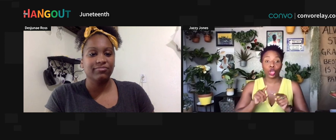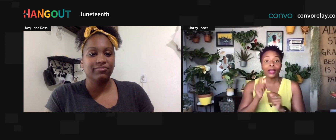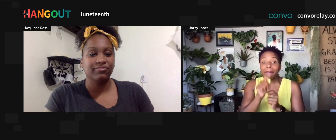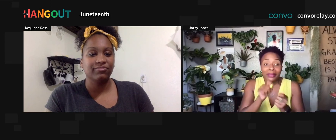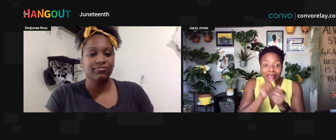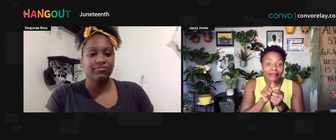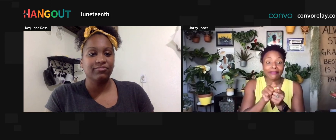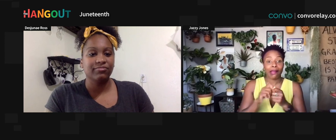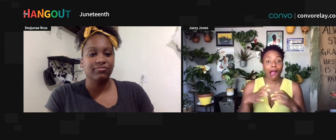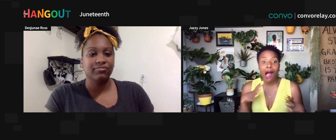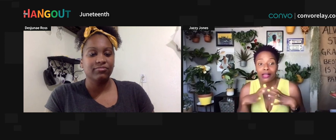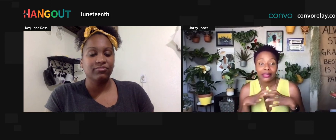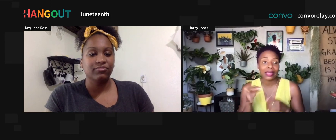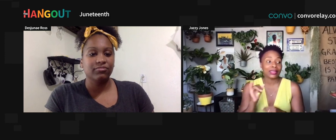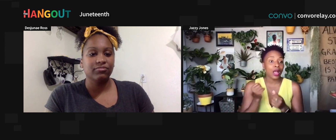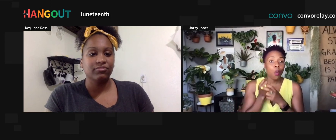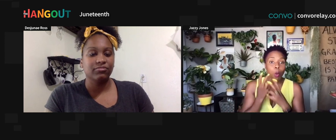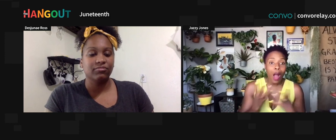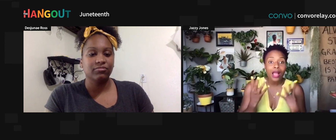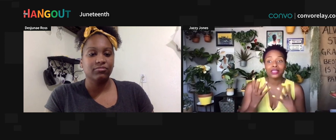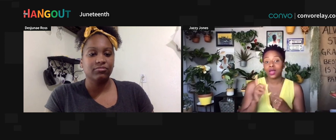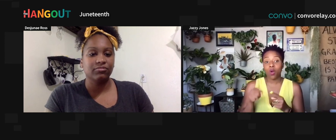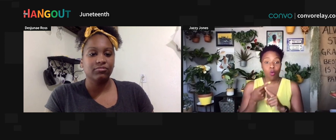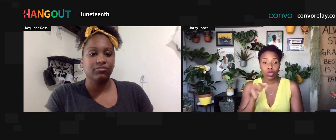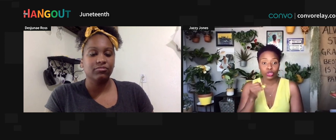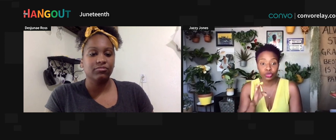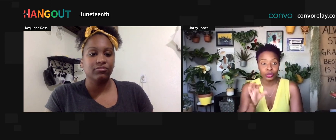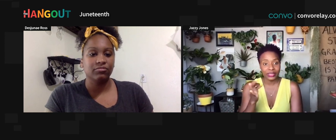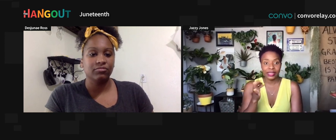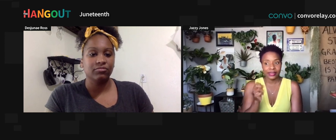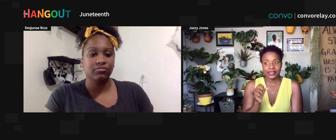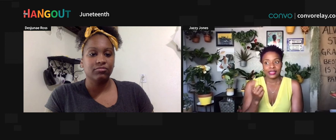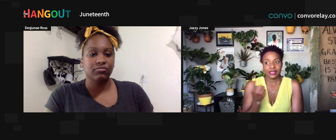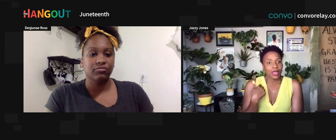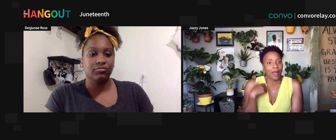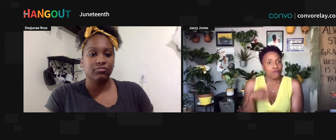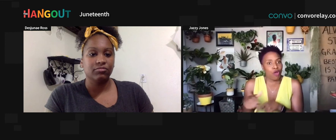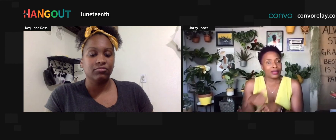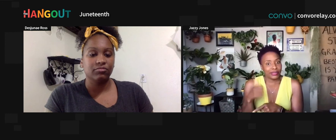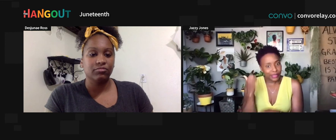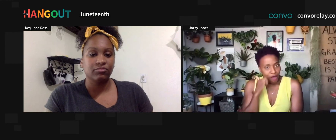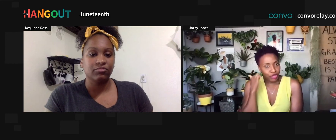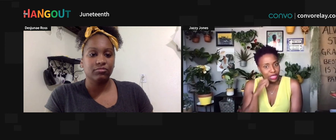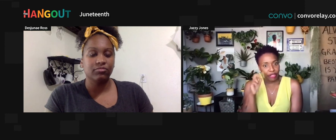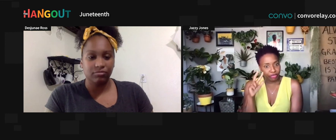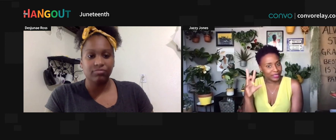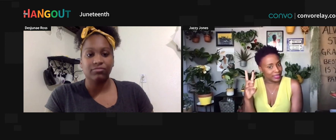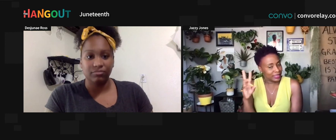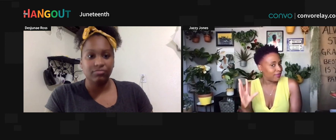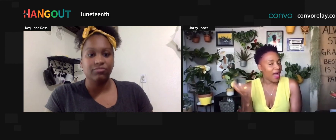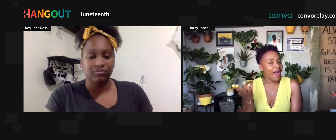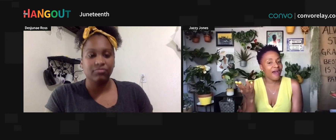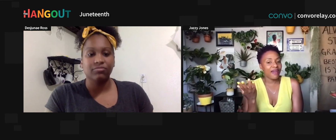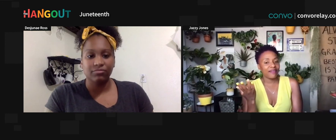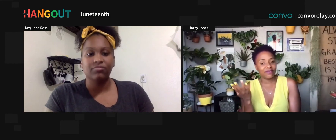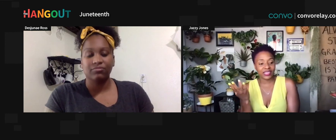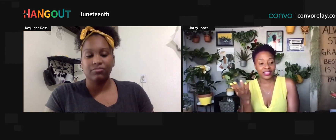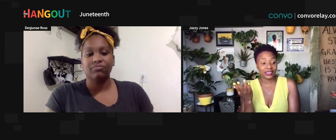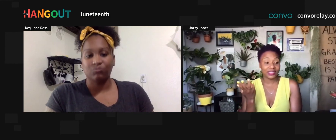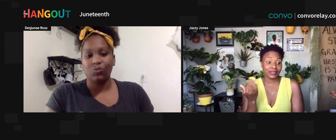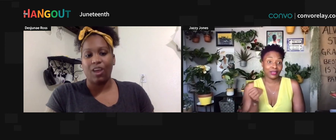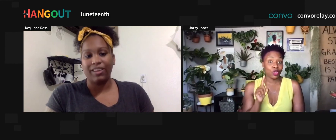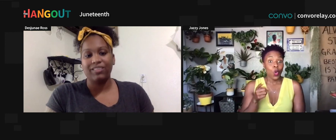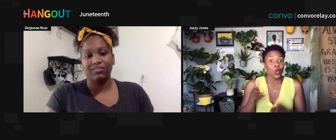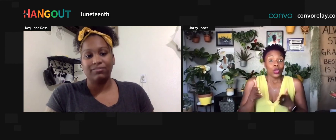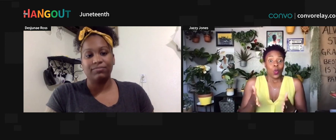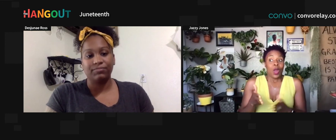me. And it's not just something that I give, lip service to, so to speak, just once a year or for a particular holiday.